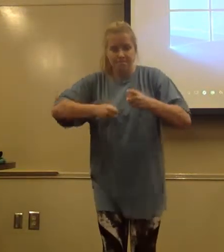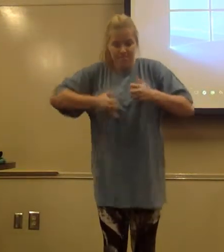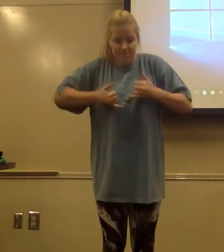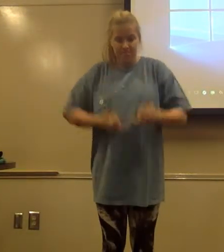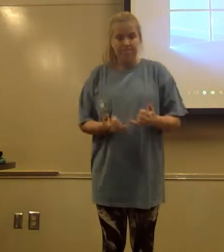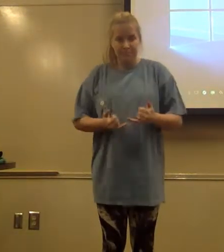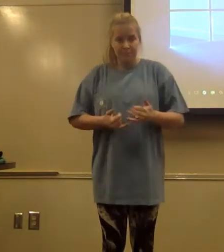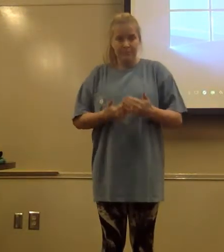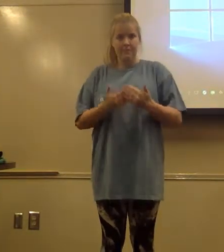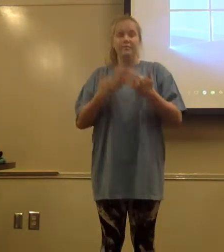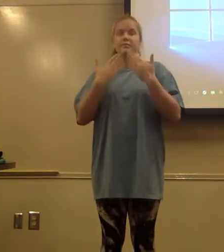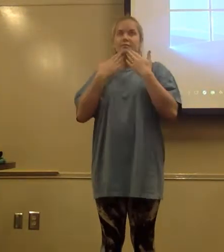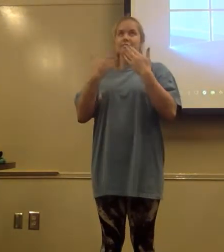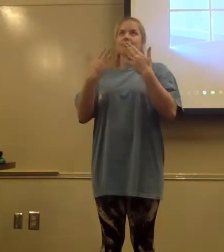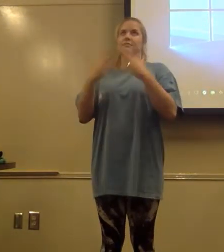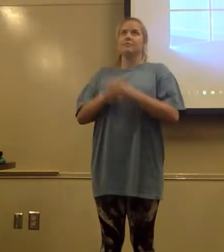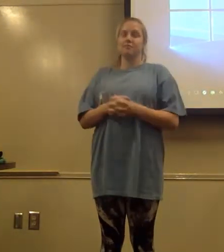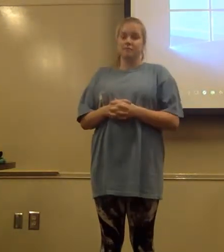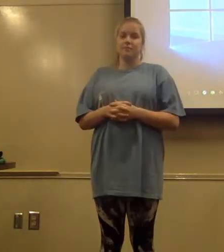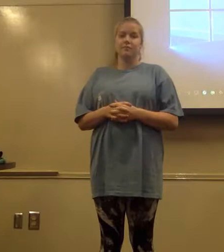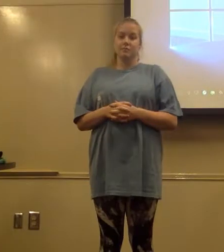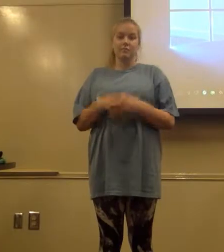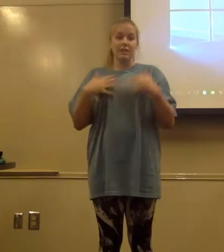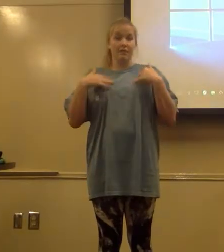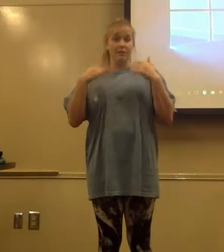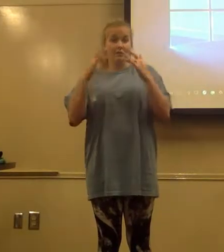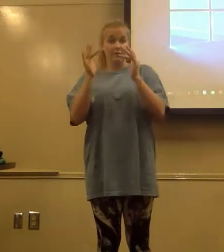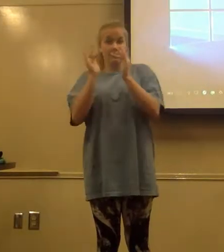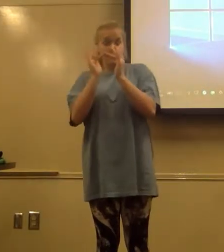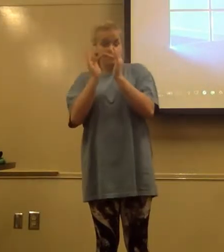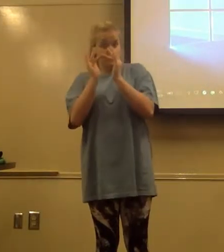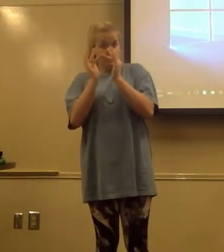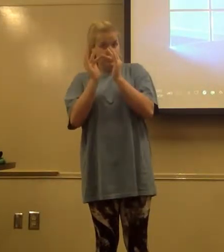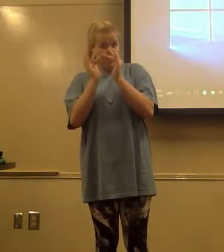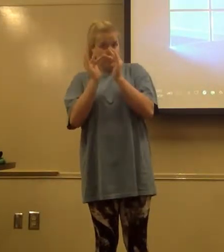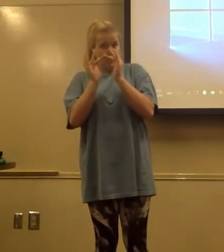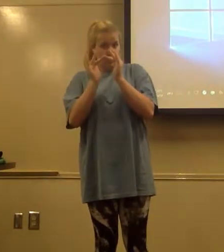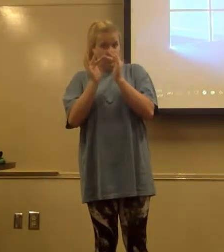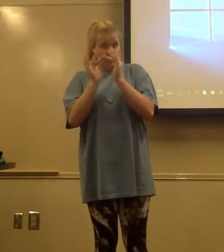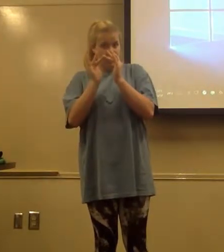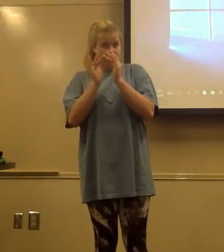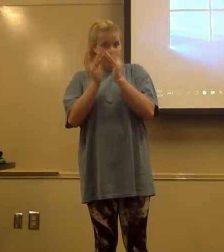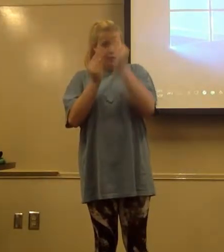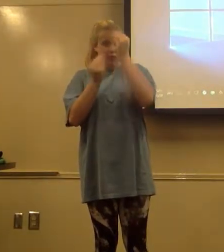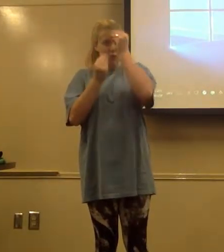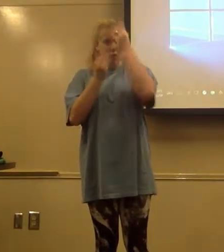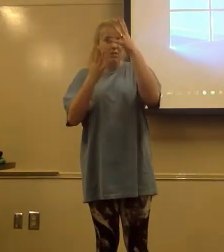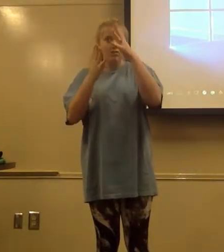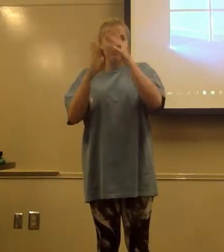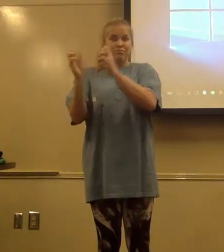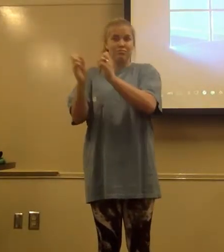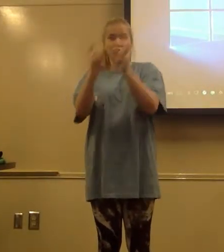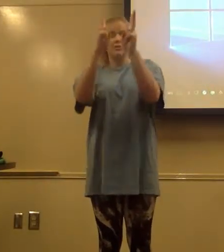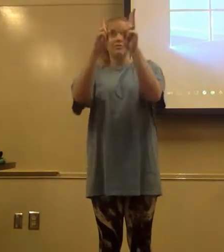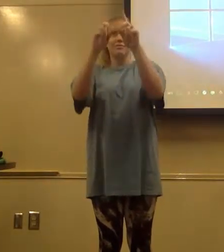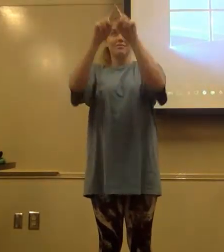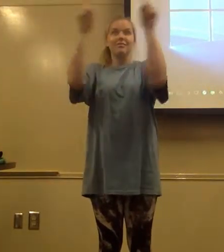thankfully, thanks to the internet age, we now have this democratization of information. Now everyone has access. Before,